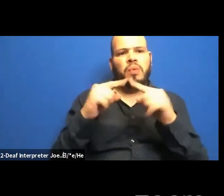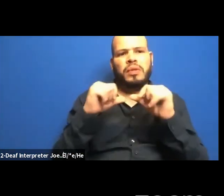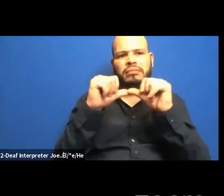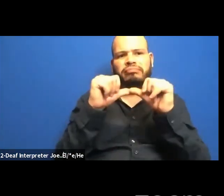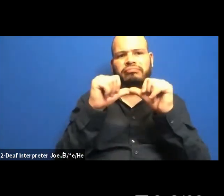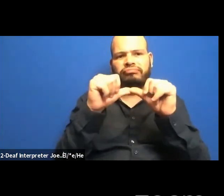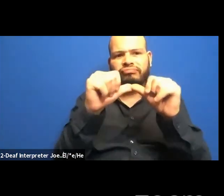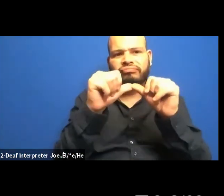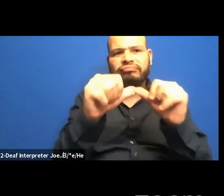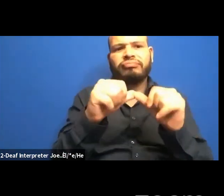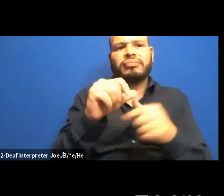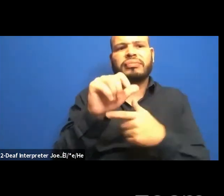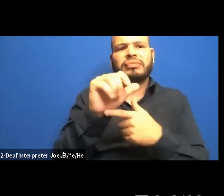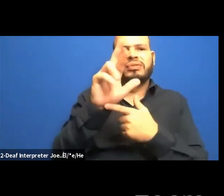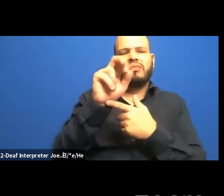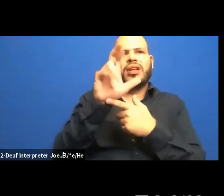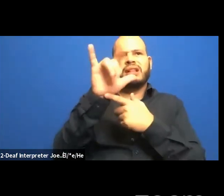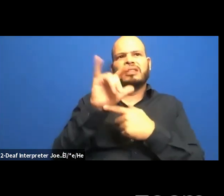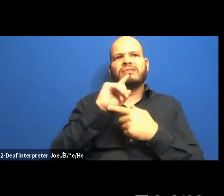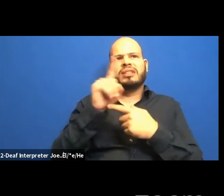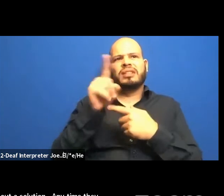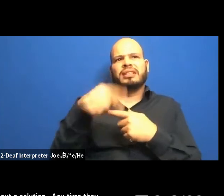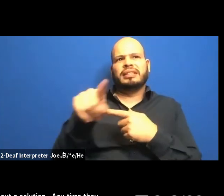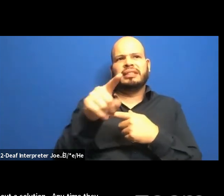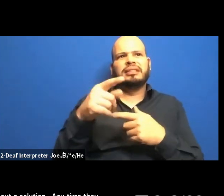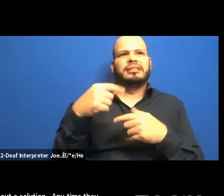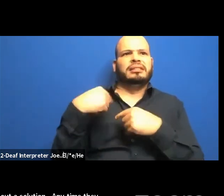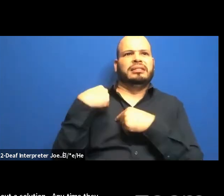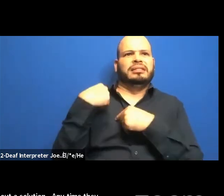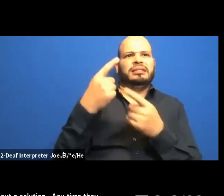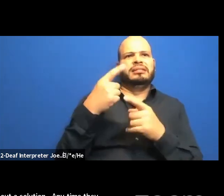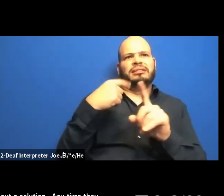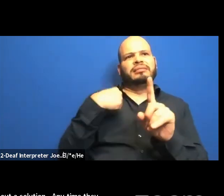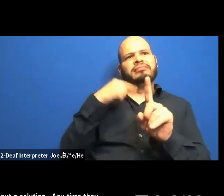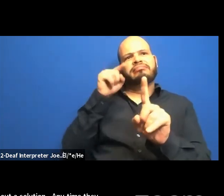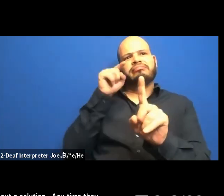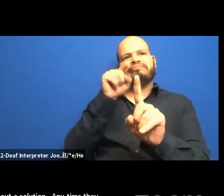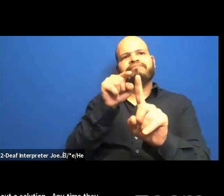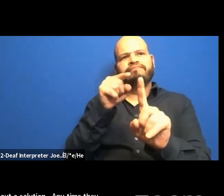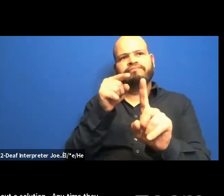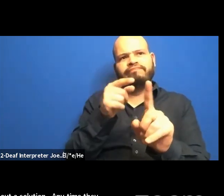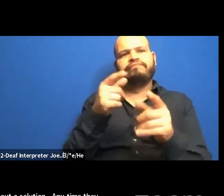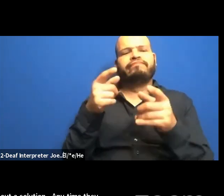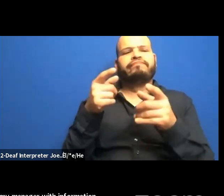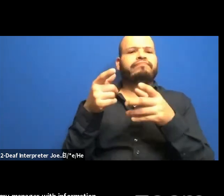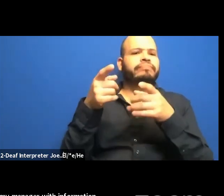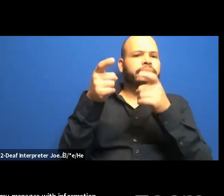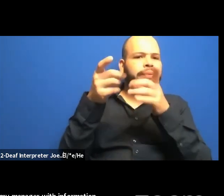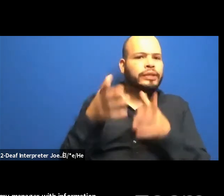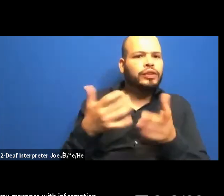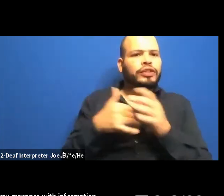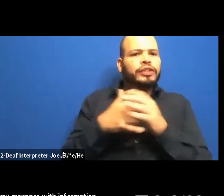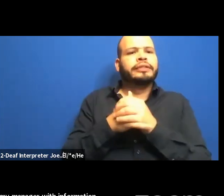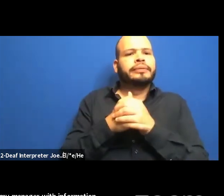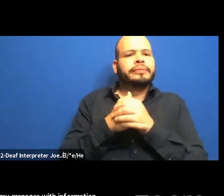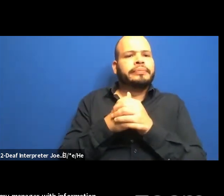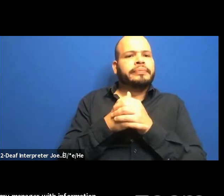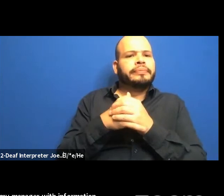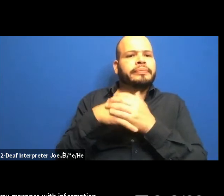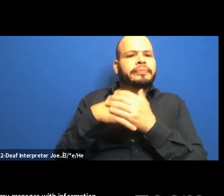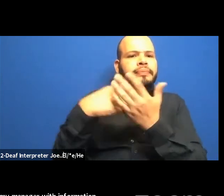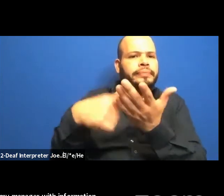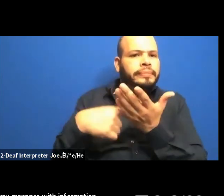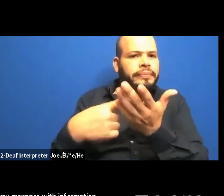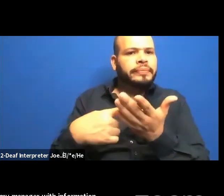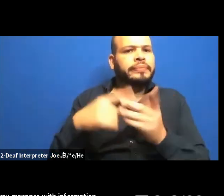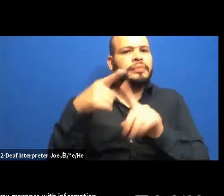myself or my manager with the information that they feel like would better it or prevent that from happening to a peer of that they